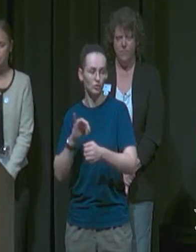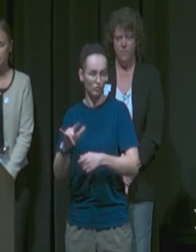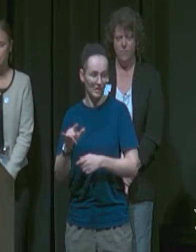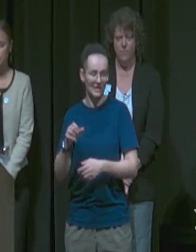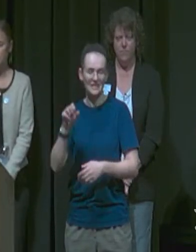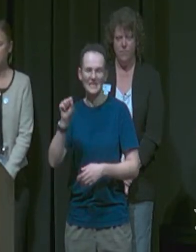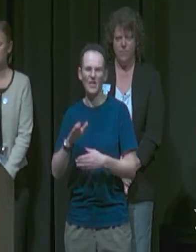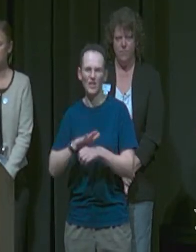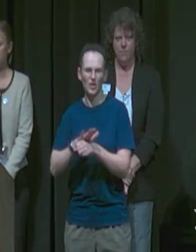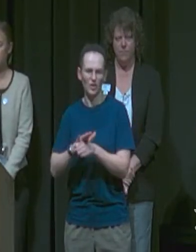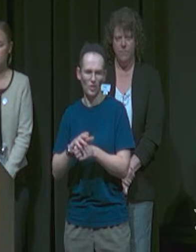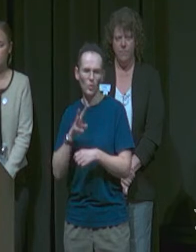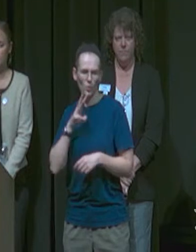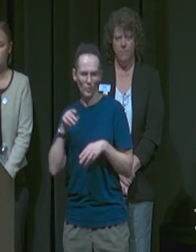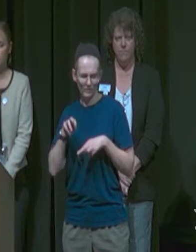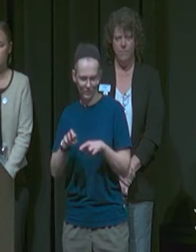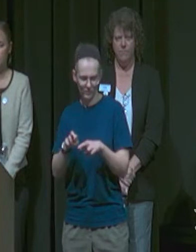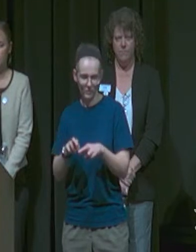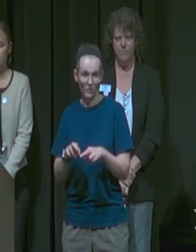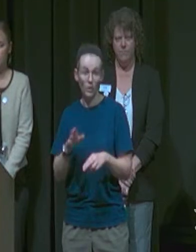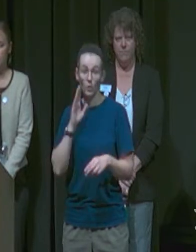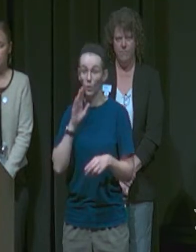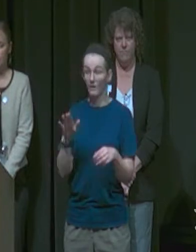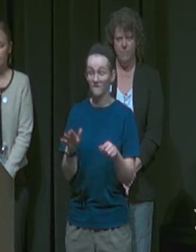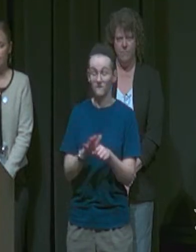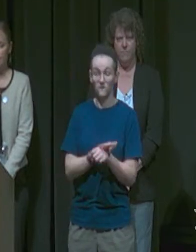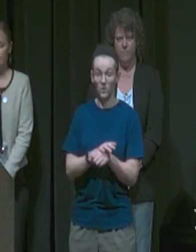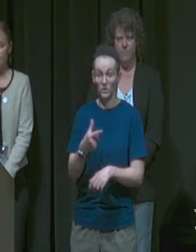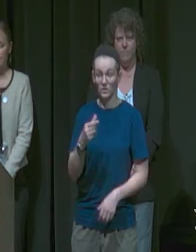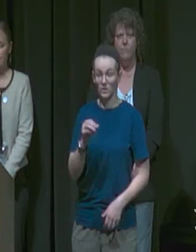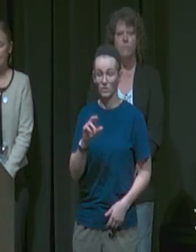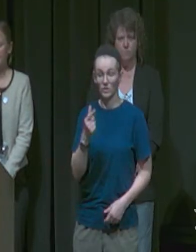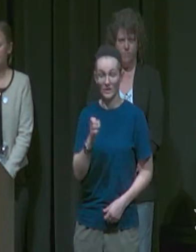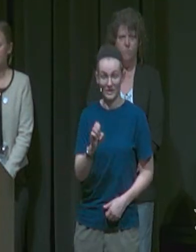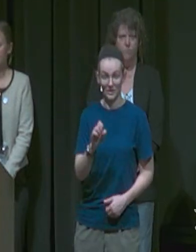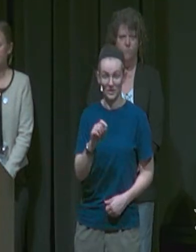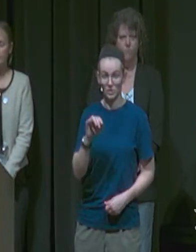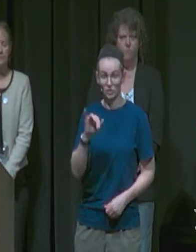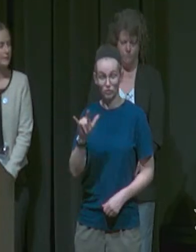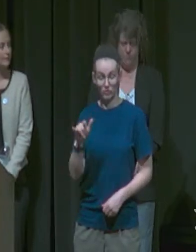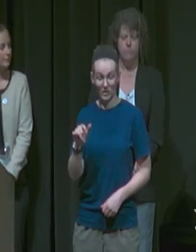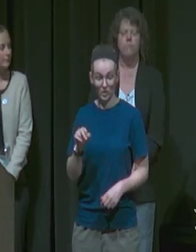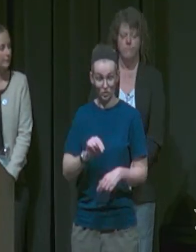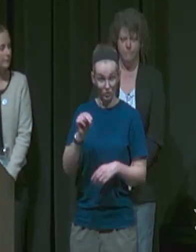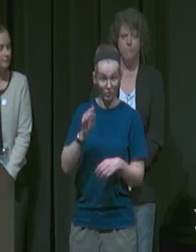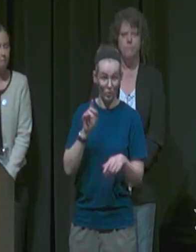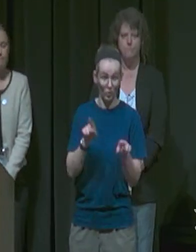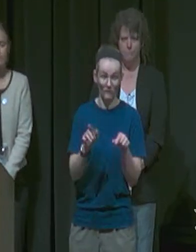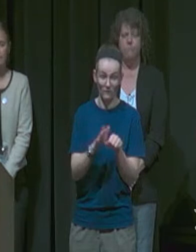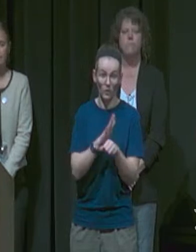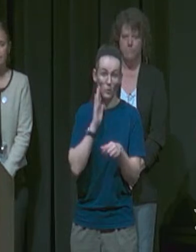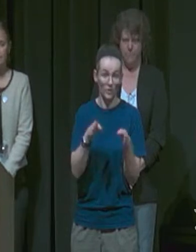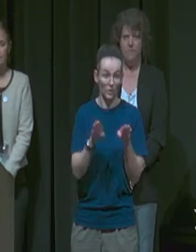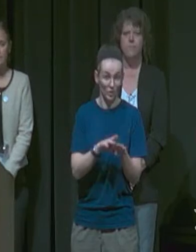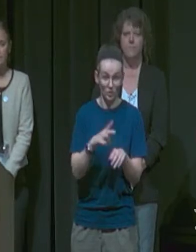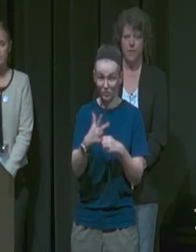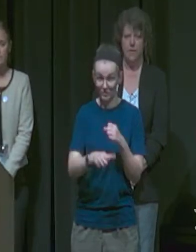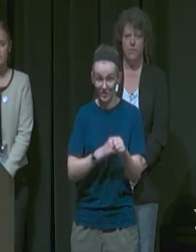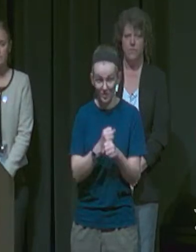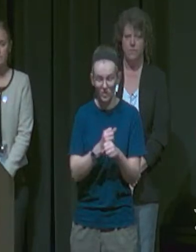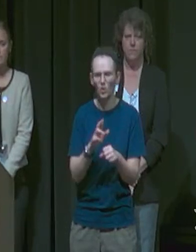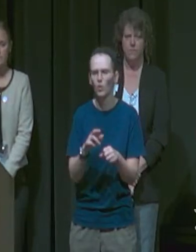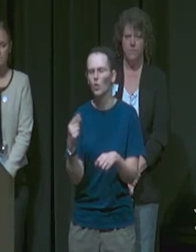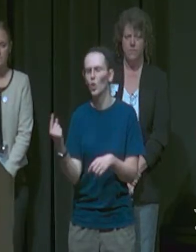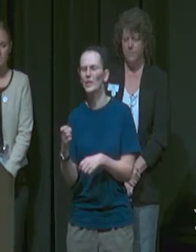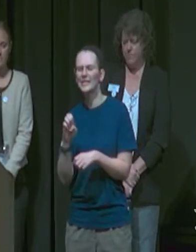river, will the entire gorge trail to the north also be closed for those 3 years, or just at